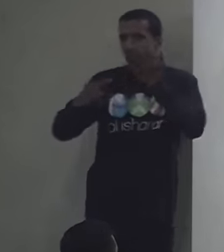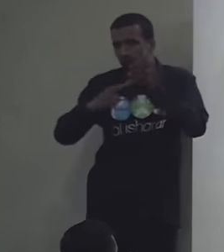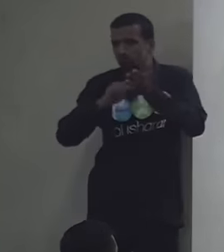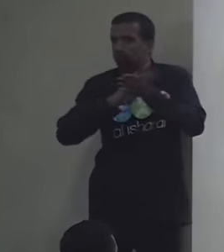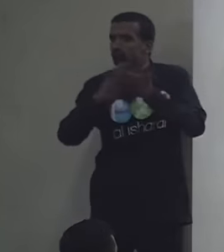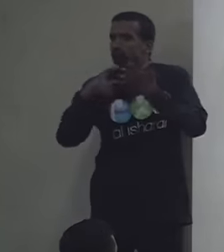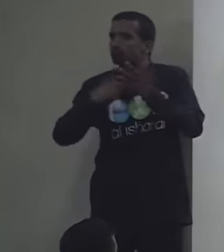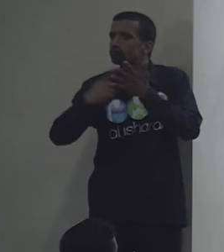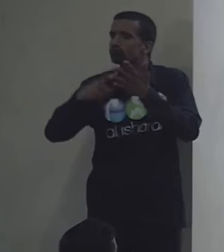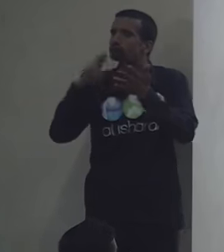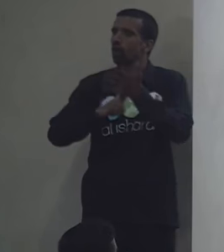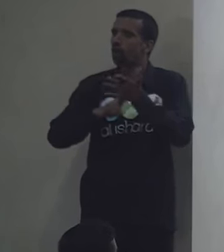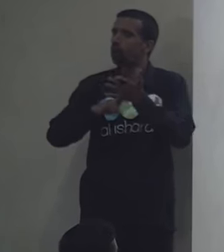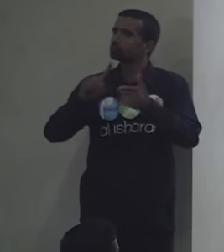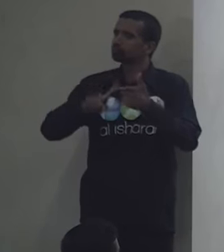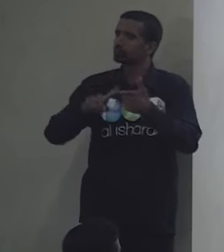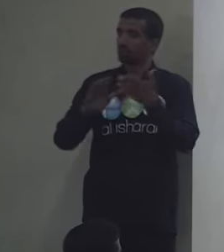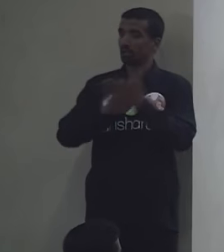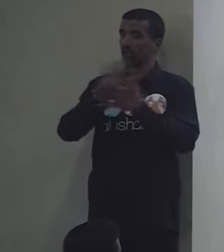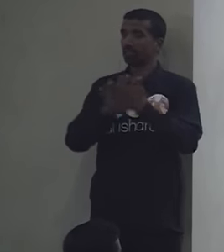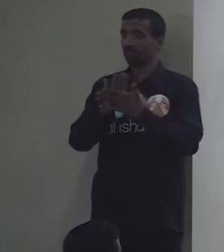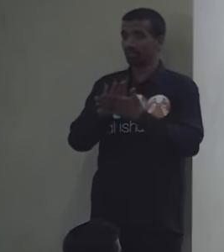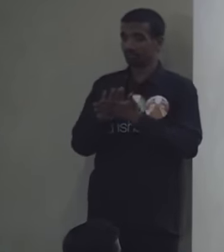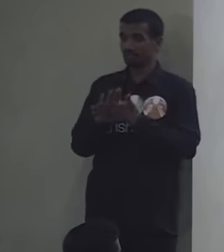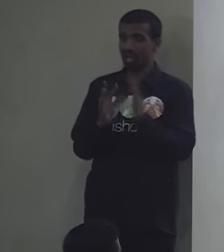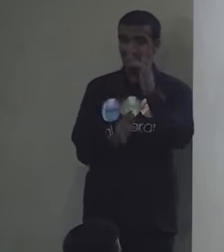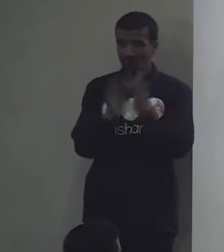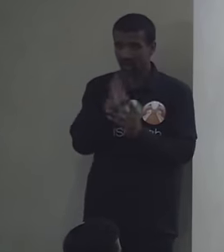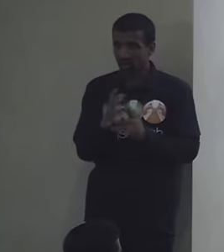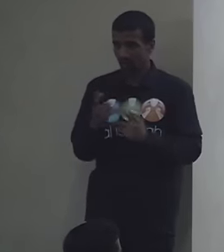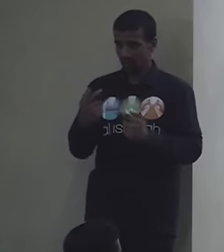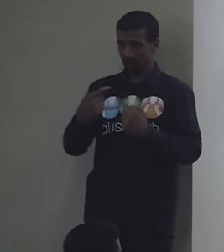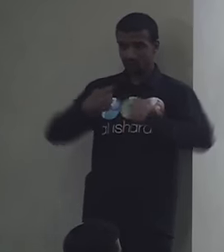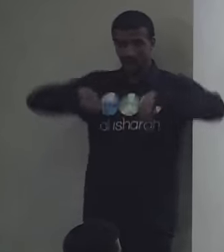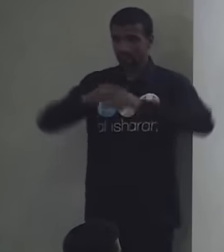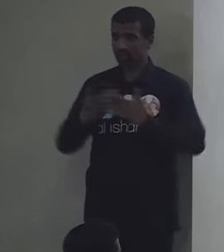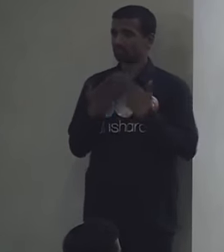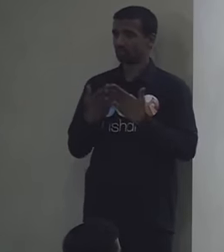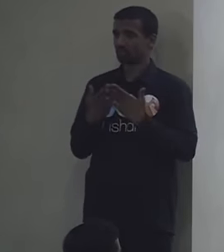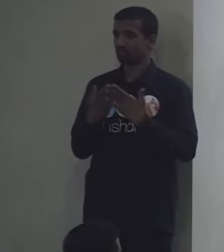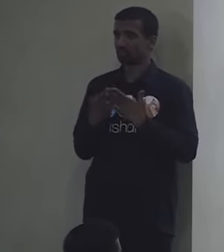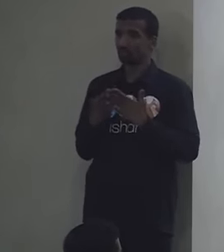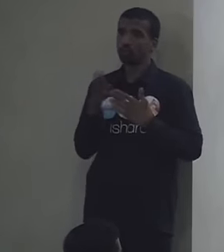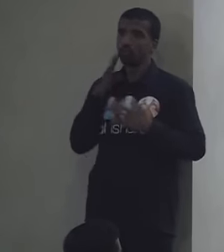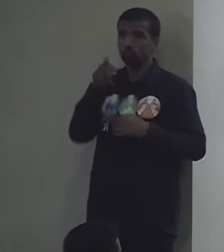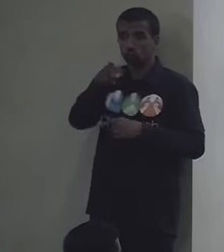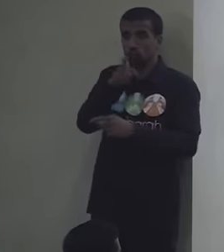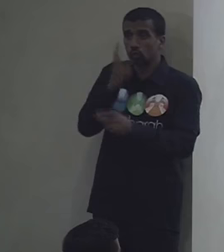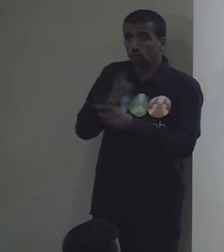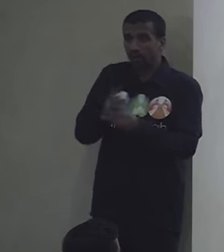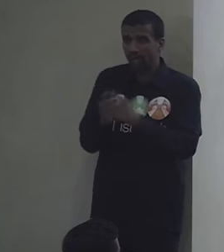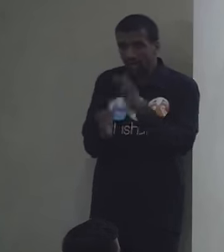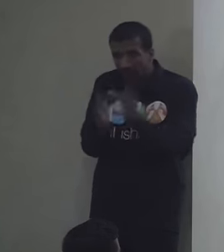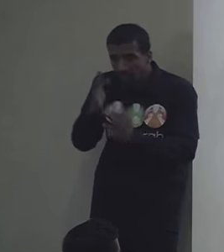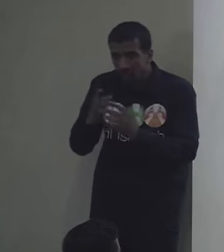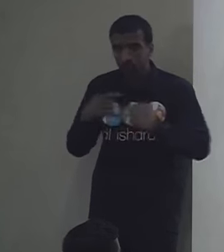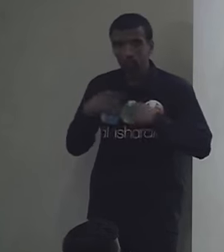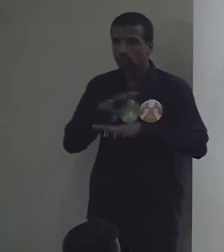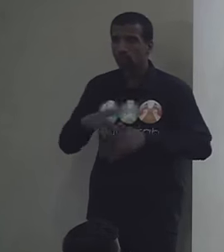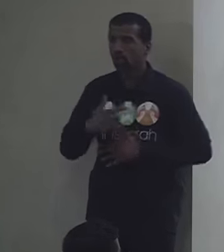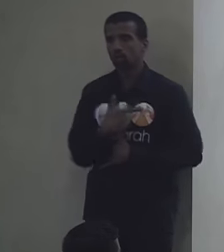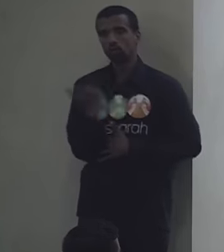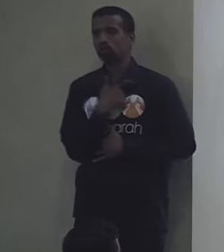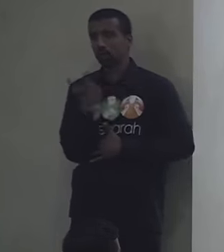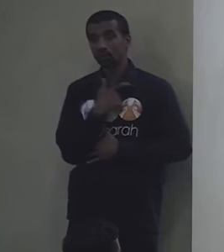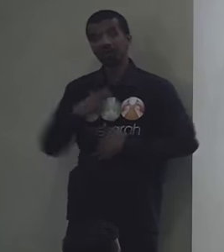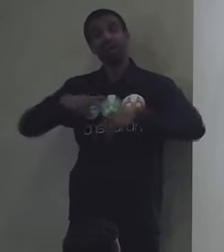them. But for us, it's a very serious issue. Muslims don't make jokes about hell. It's not a laughing matter